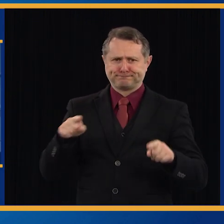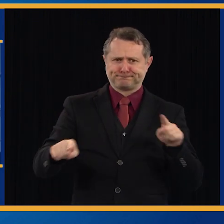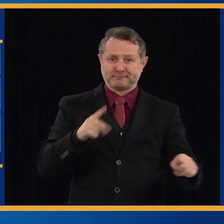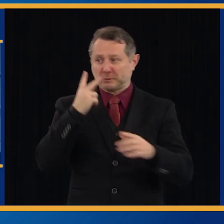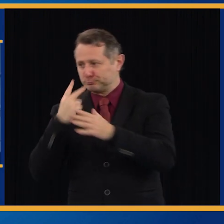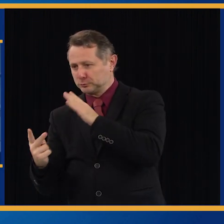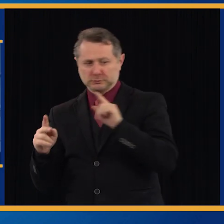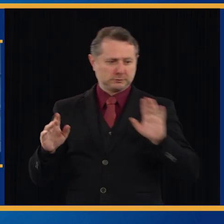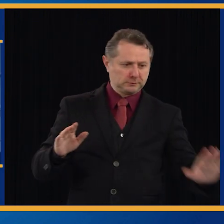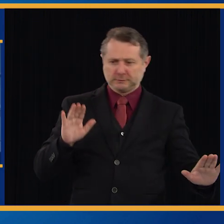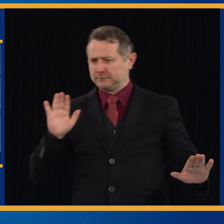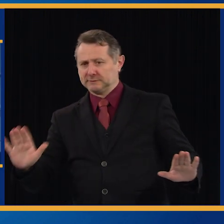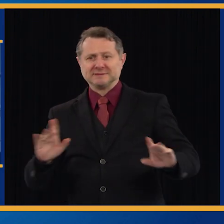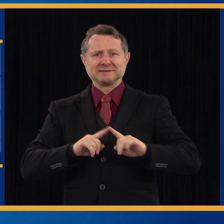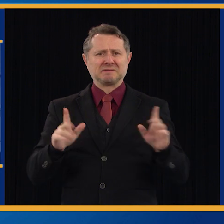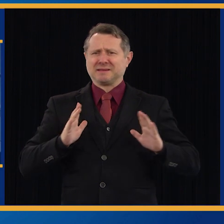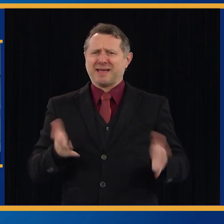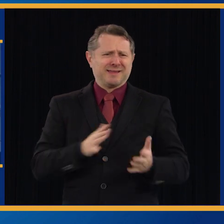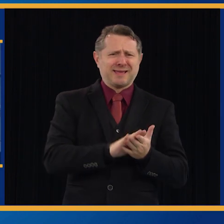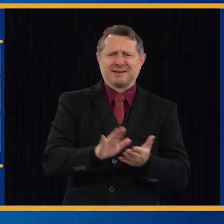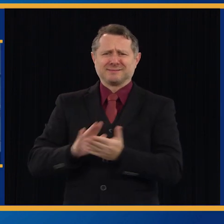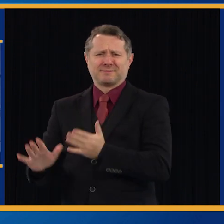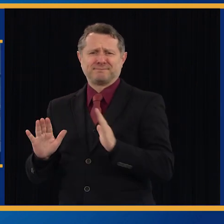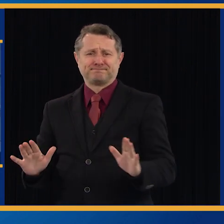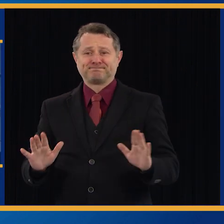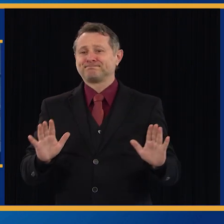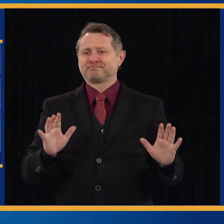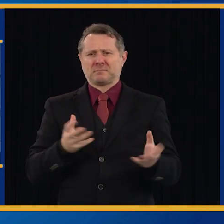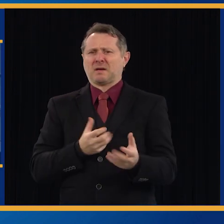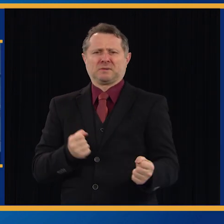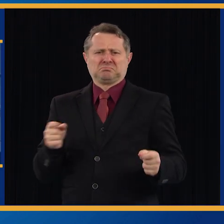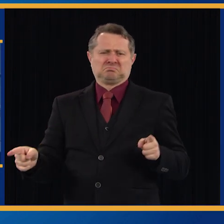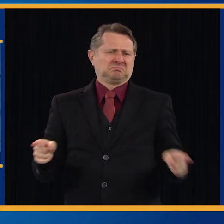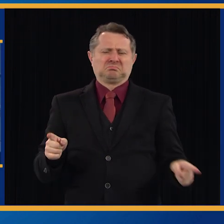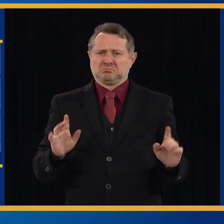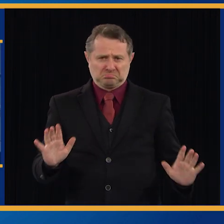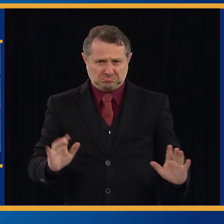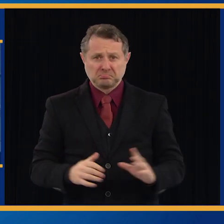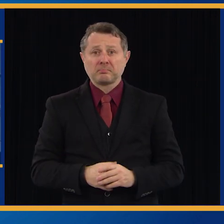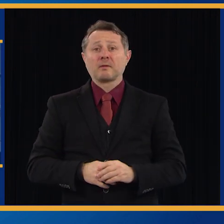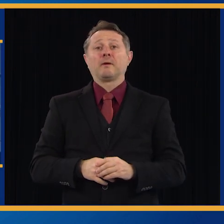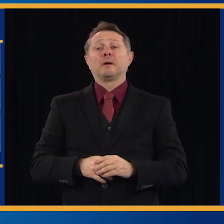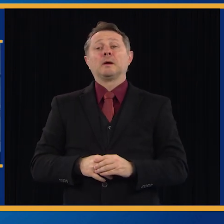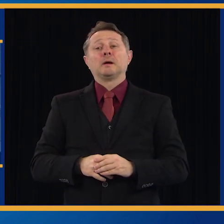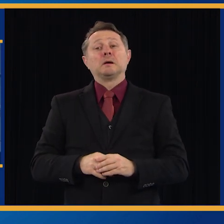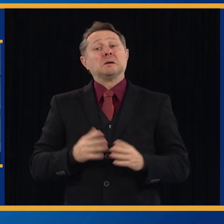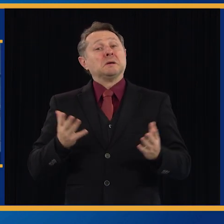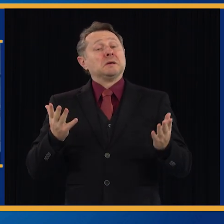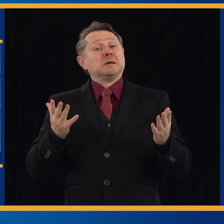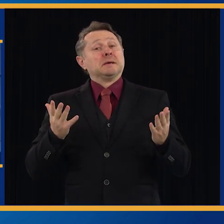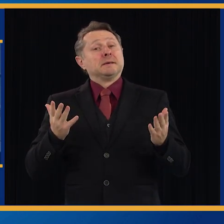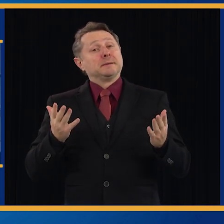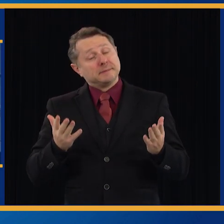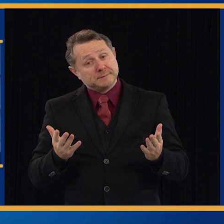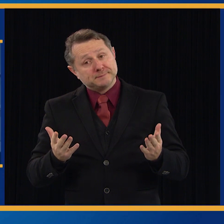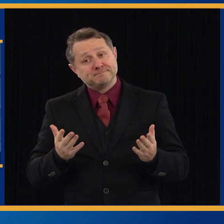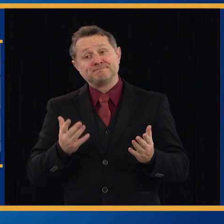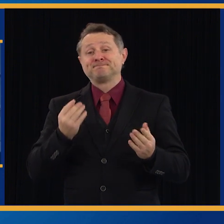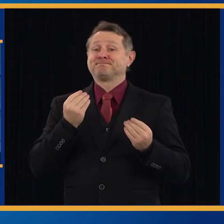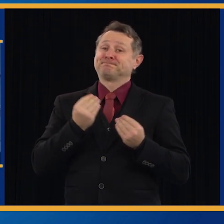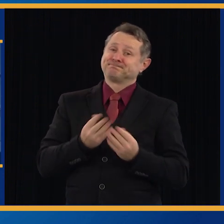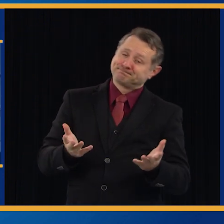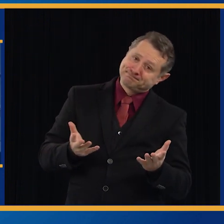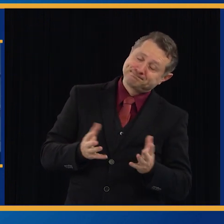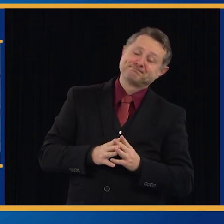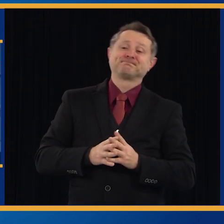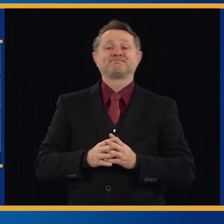but I wouldn't bet the farm on them, and I don't even have a farm. Worst news is the number of lives